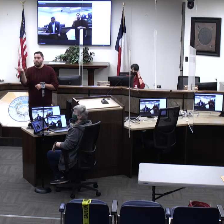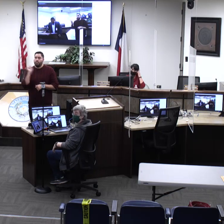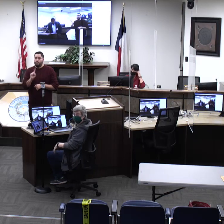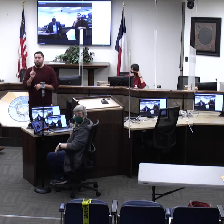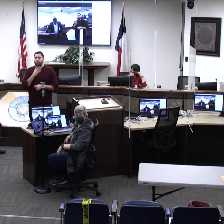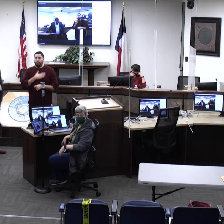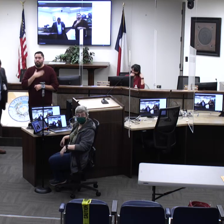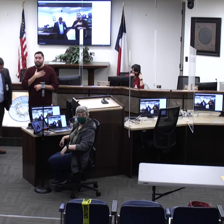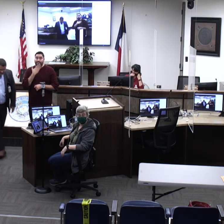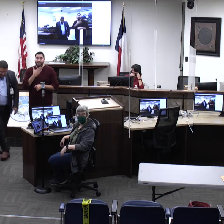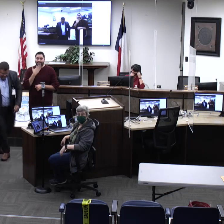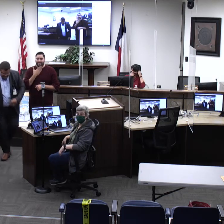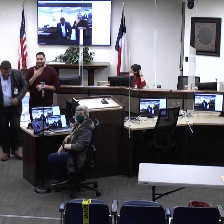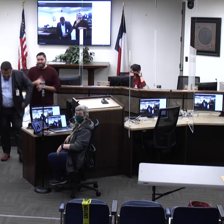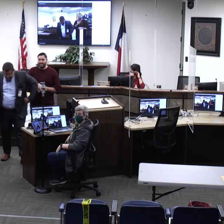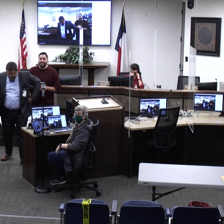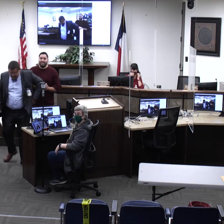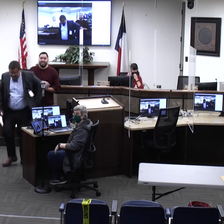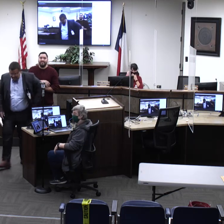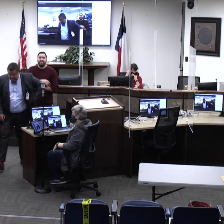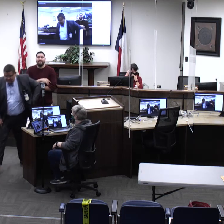much.